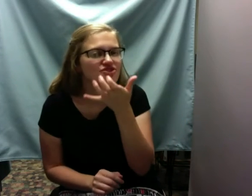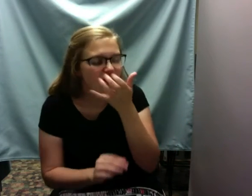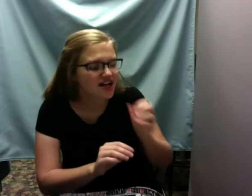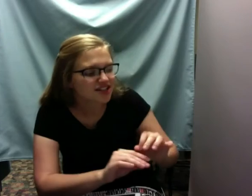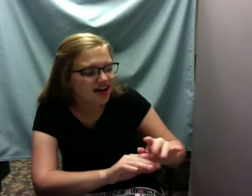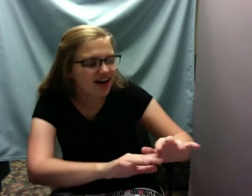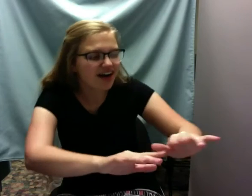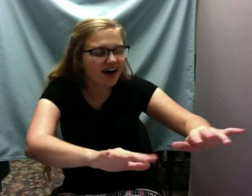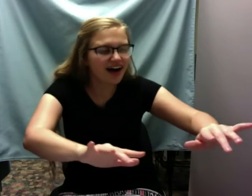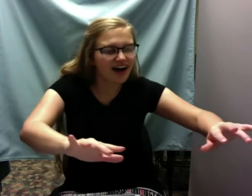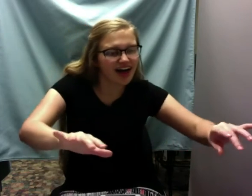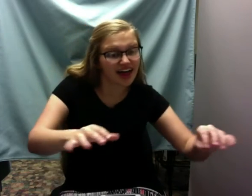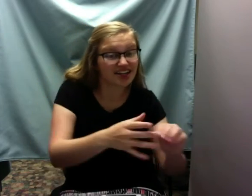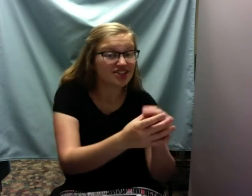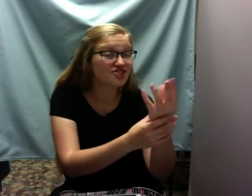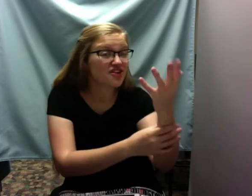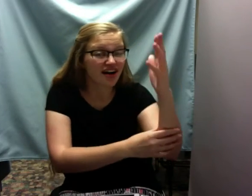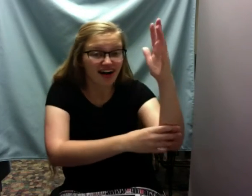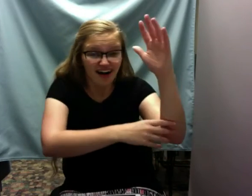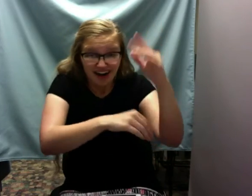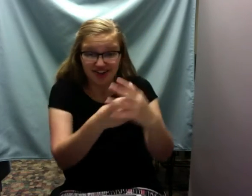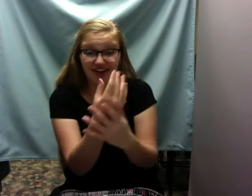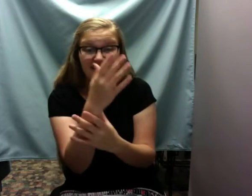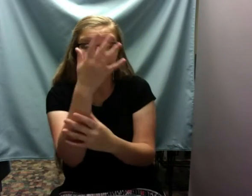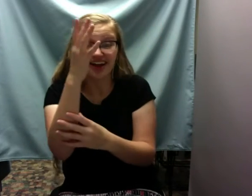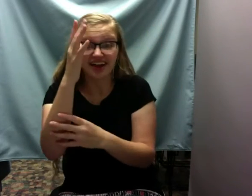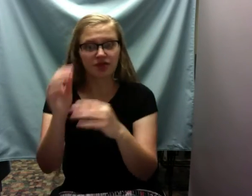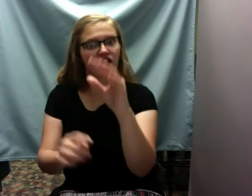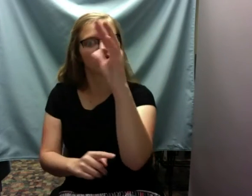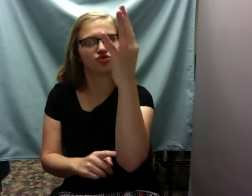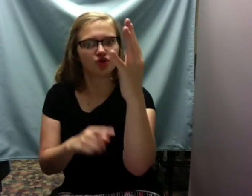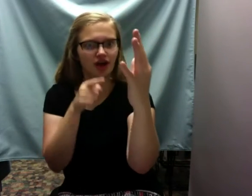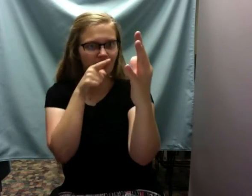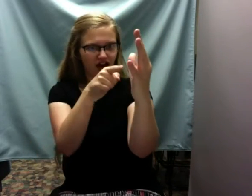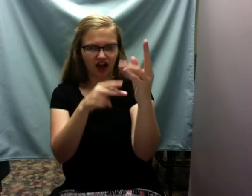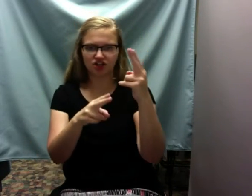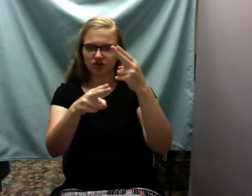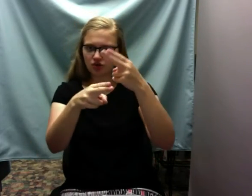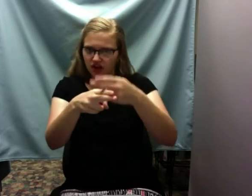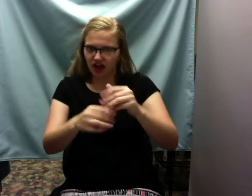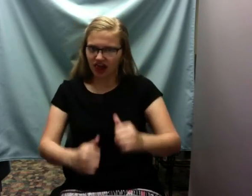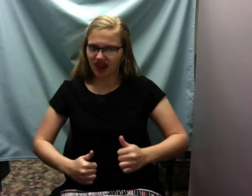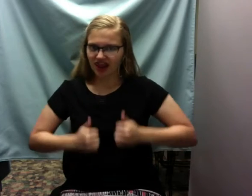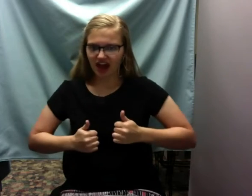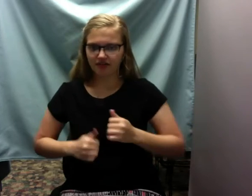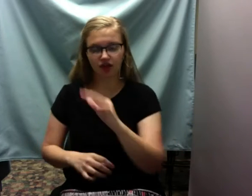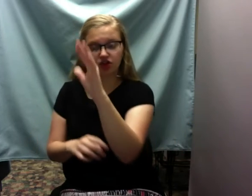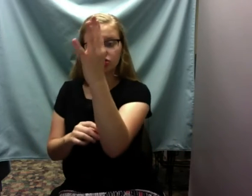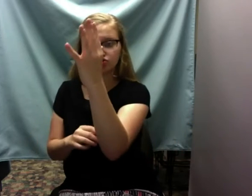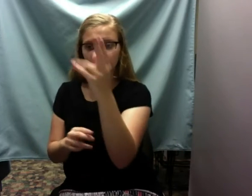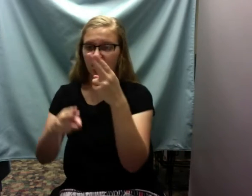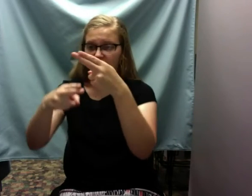that is pleasant to the sight, and good for food, the tree of life also in the midst of the garden, and the tree of knowledge of good and